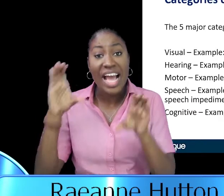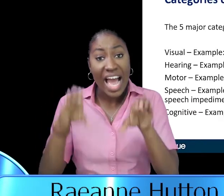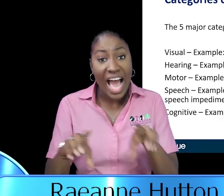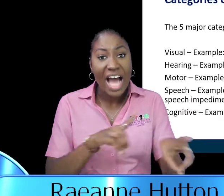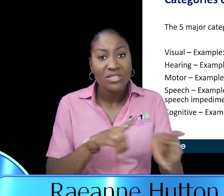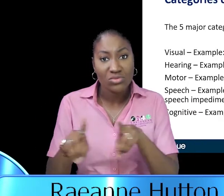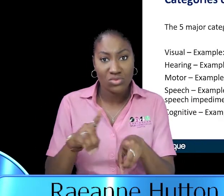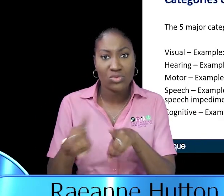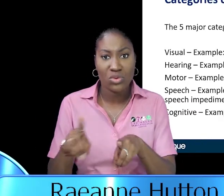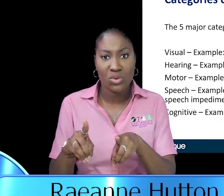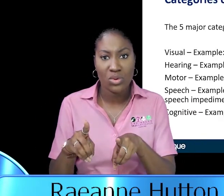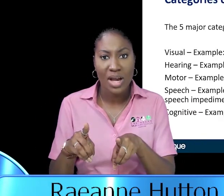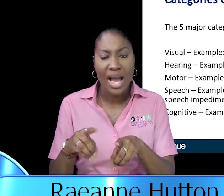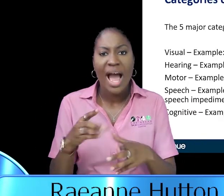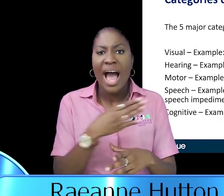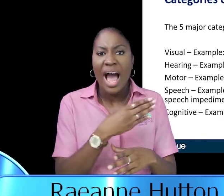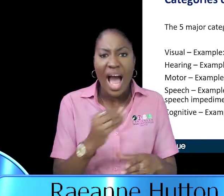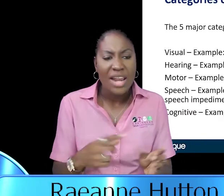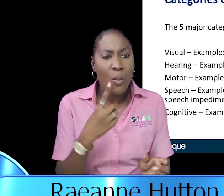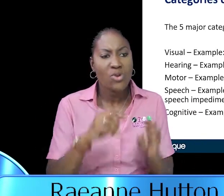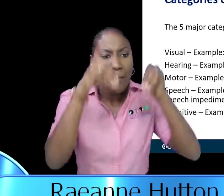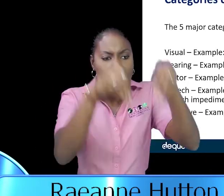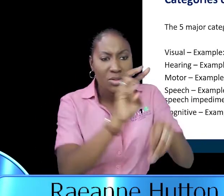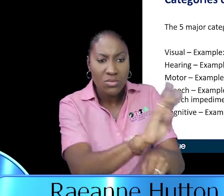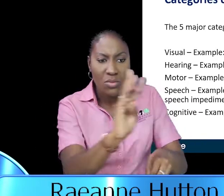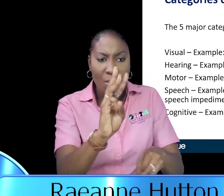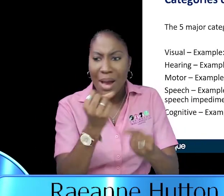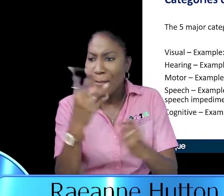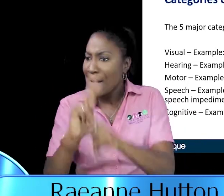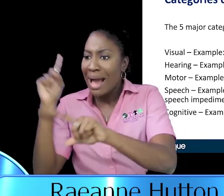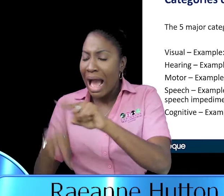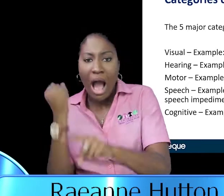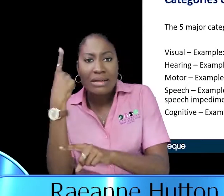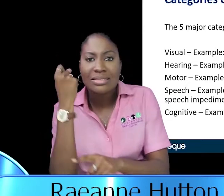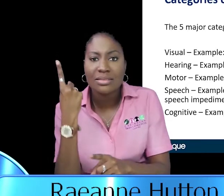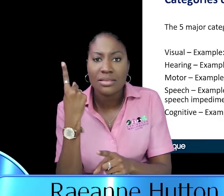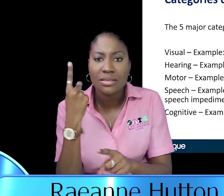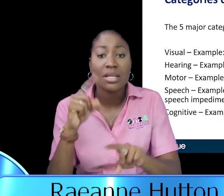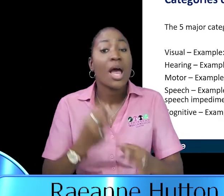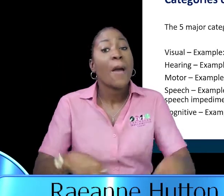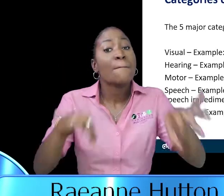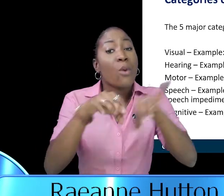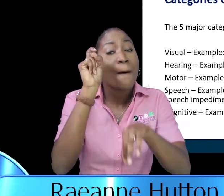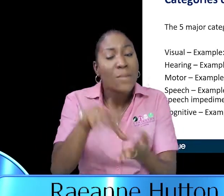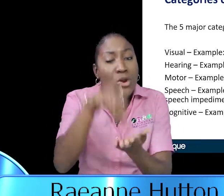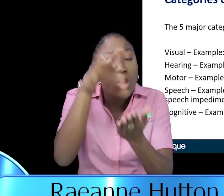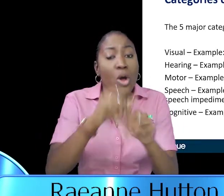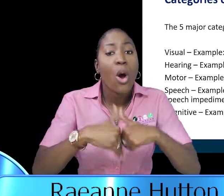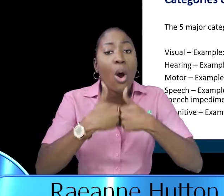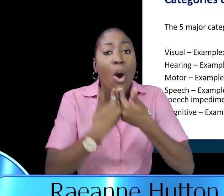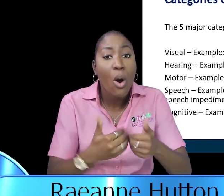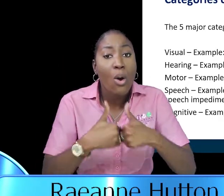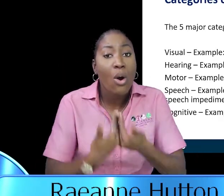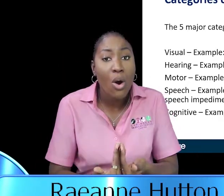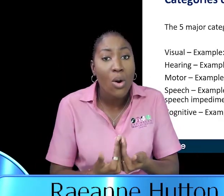make information unusable for a significant portion of our audience, that it's really important to learn how to think